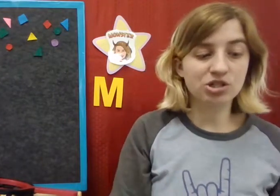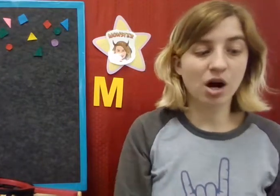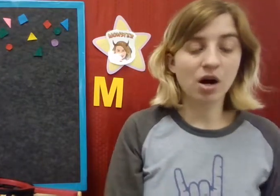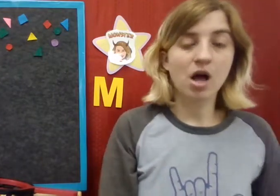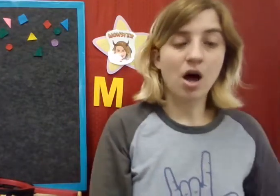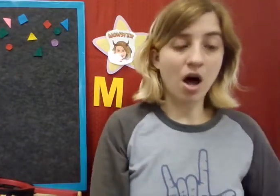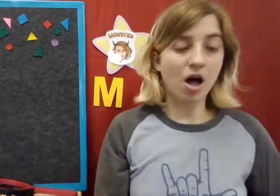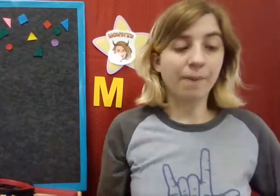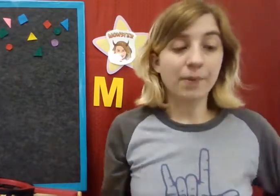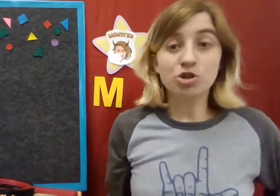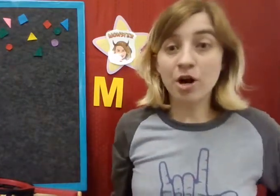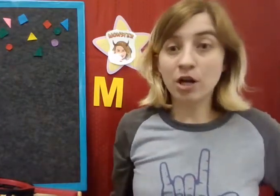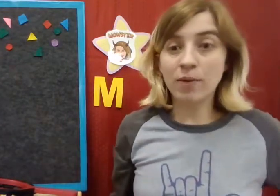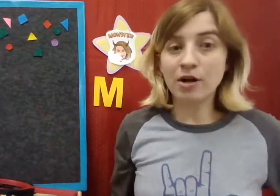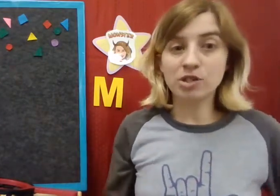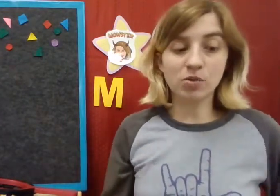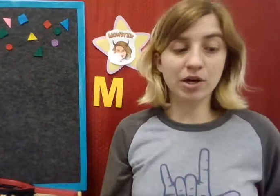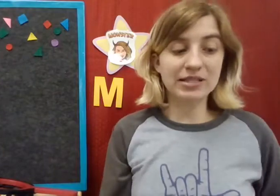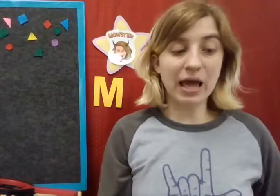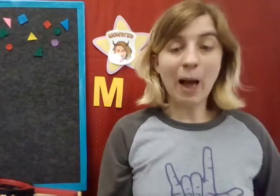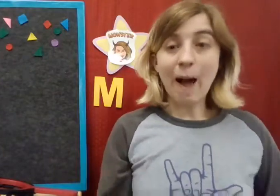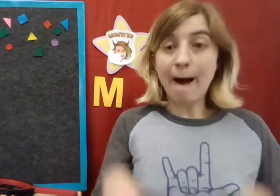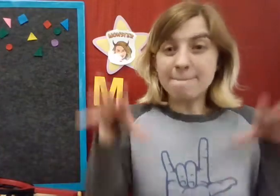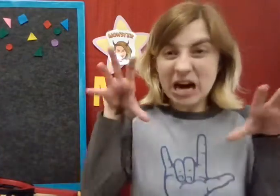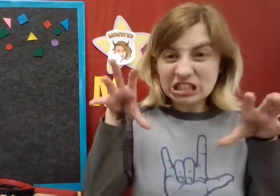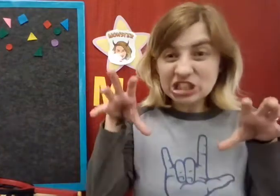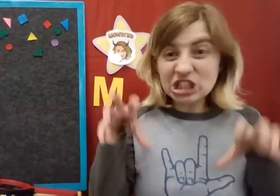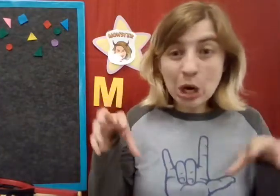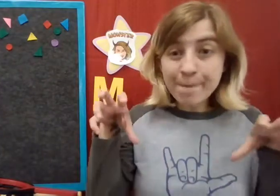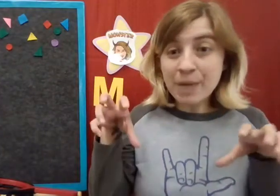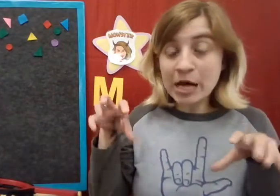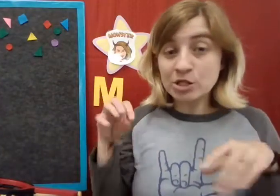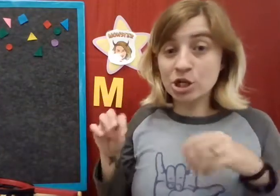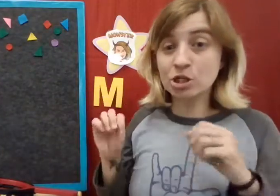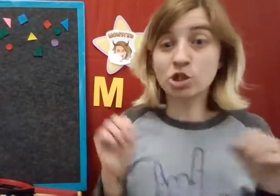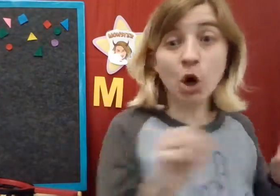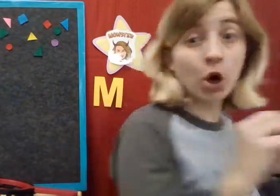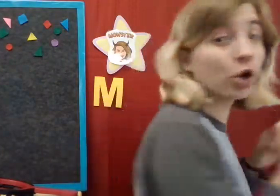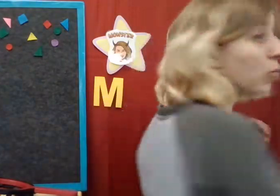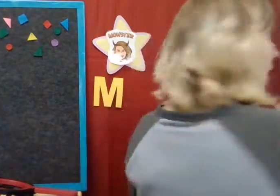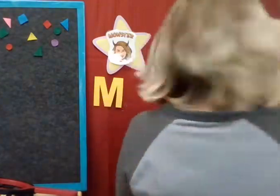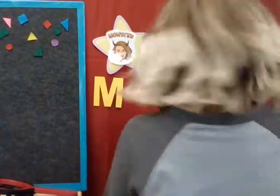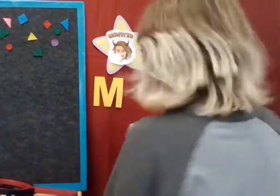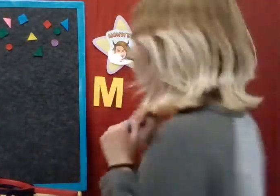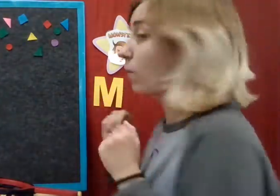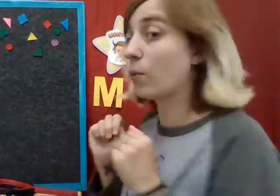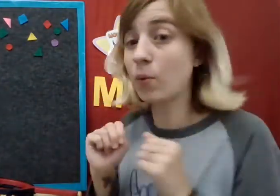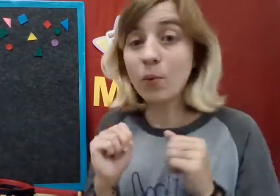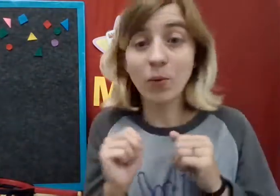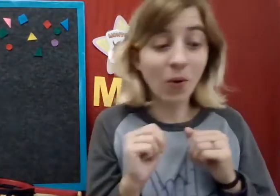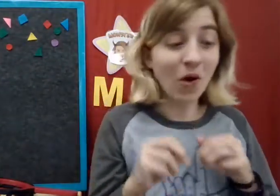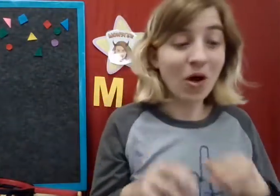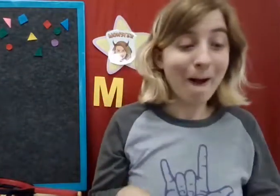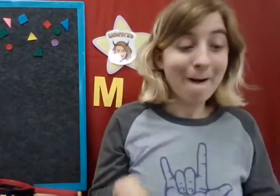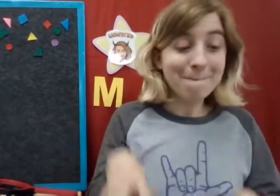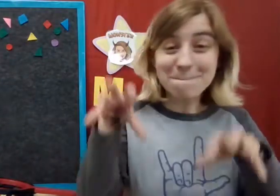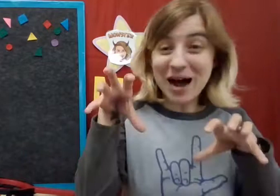start turning around. So we're going to say, "Monster, monster, turn around. Ooh.